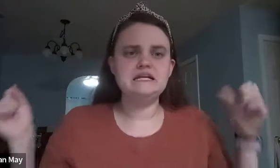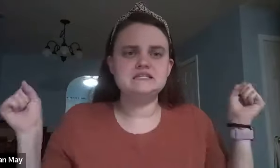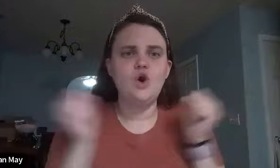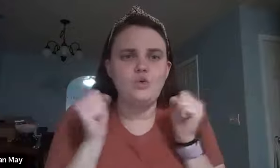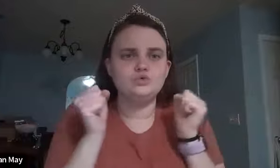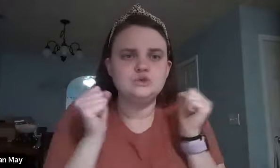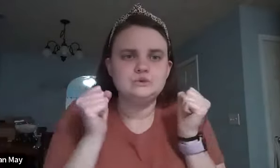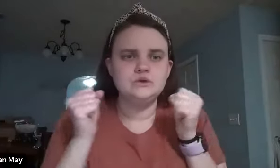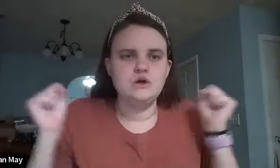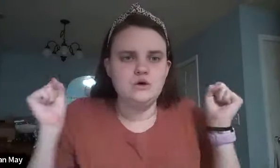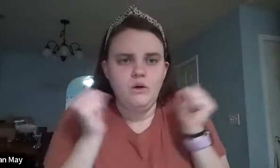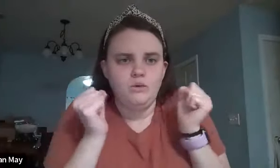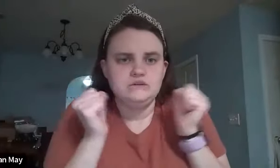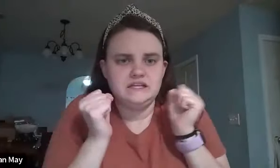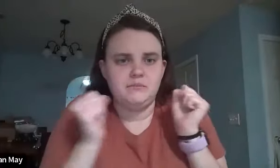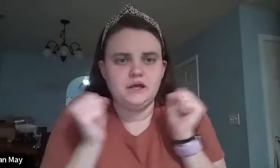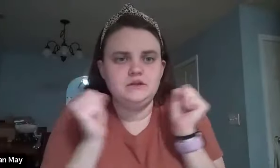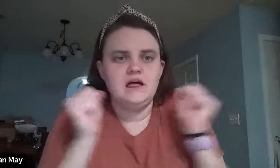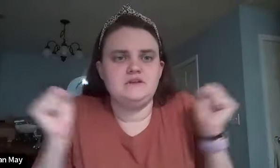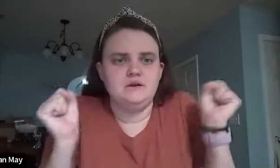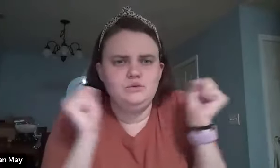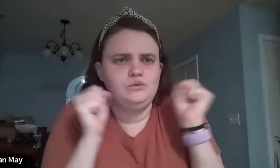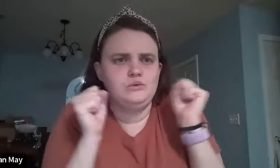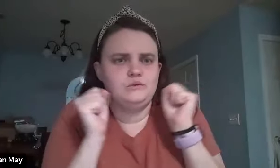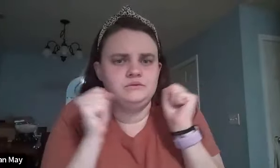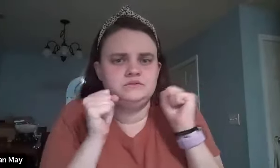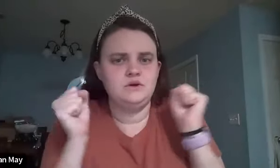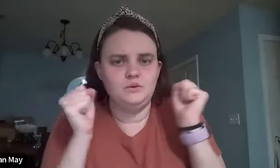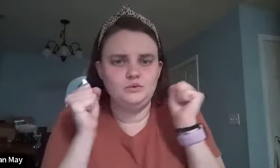it's cold. Cold. Like you bundle up. You're like, ooh, cold.